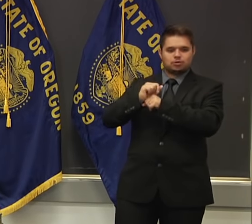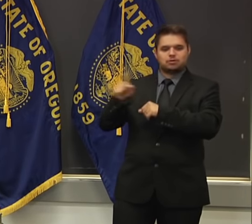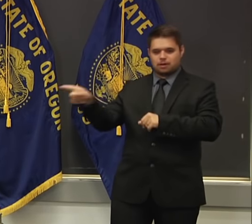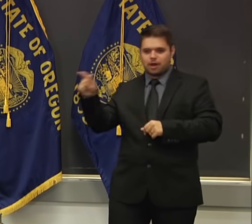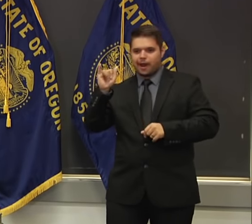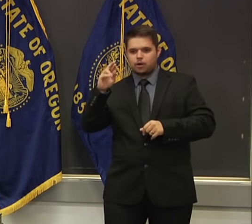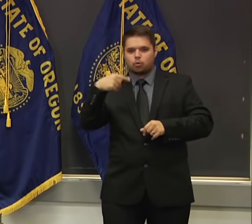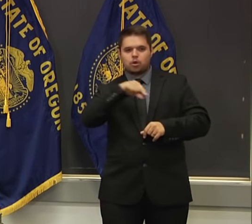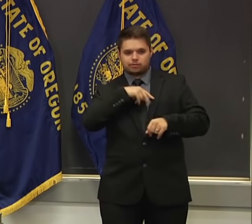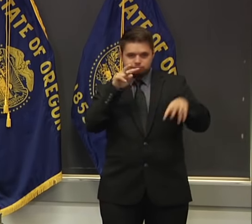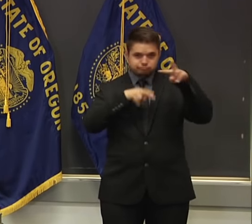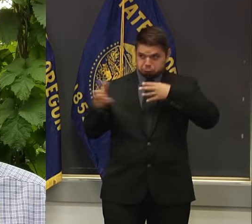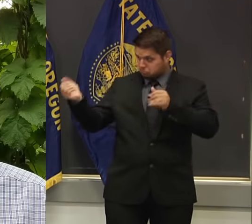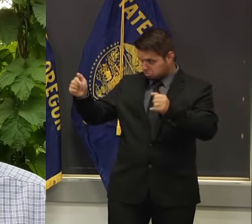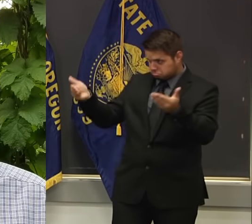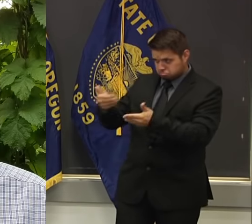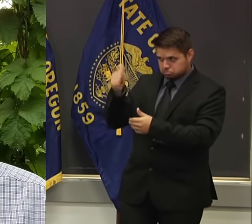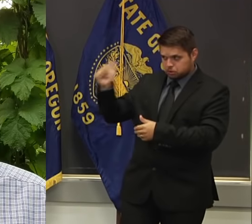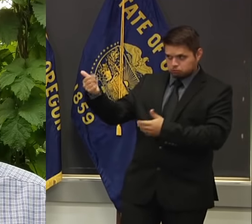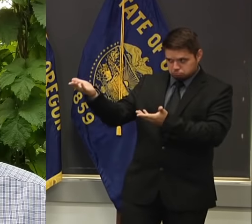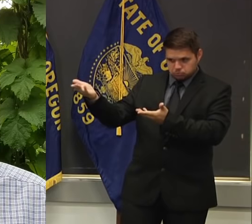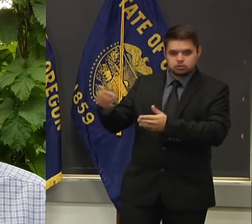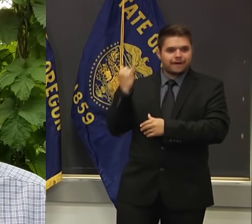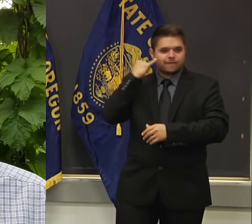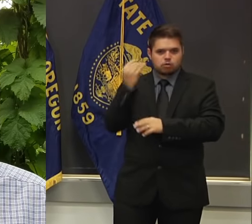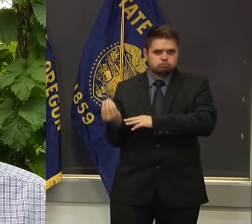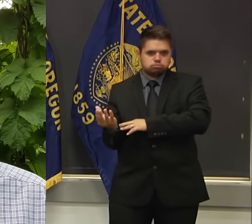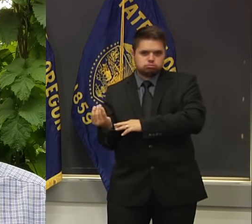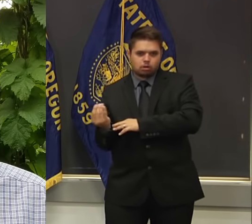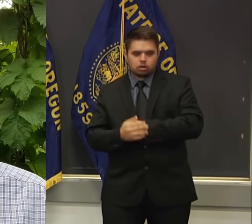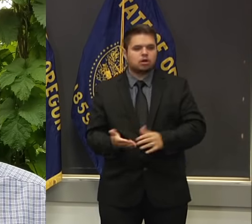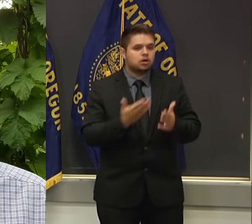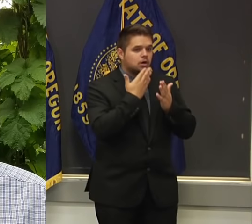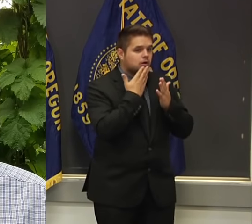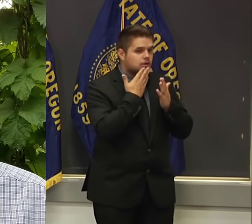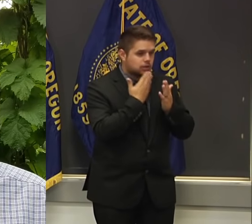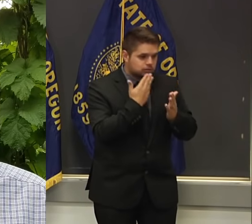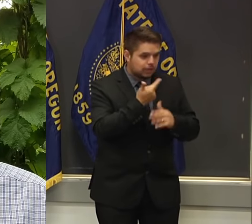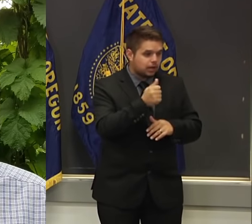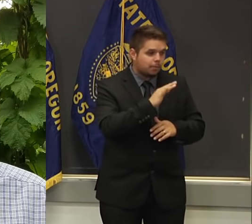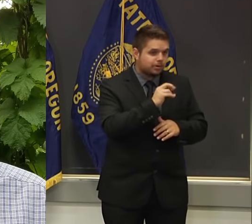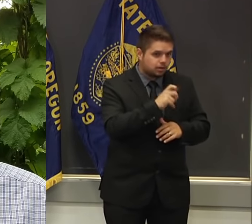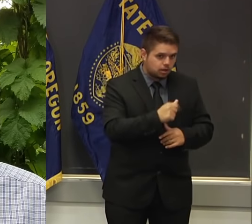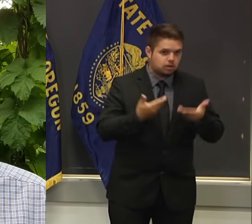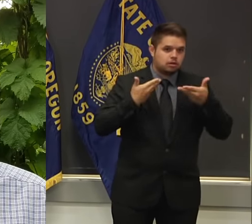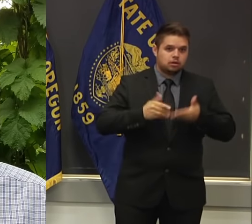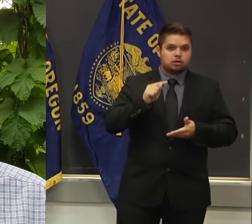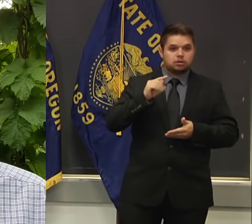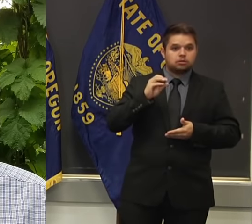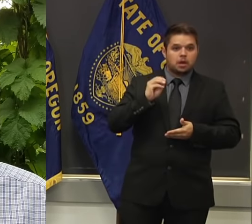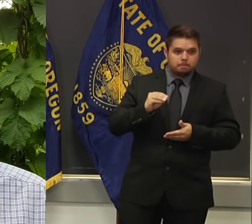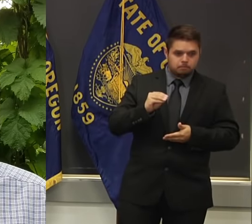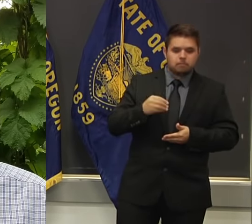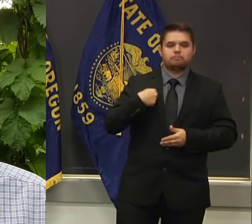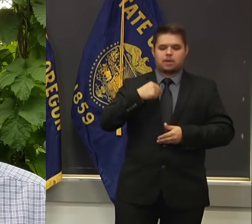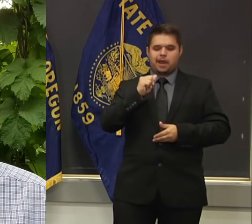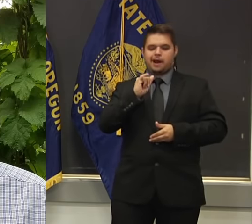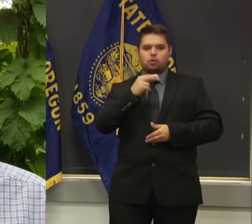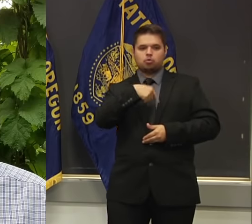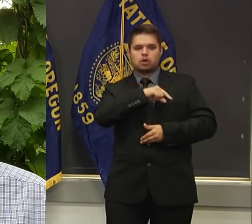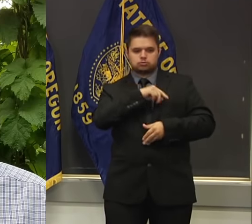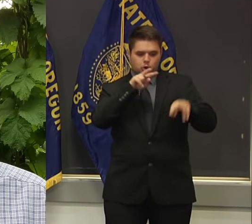yourself. Yes, thank you, Gabriella. This is Tom Roik. I'm the Air Quality Monitoring Manager for